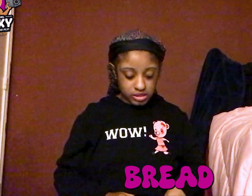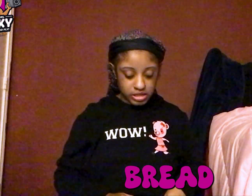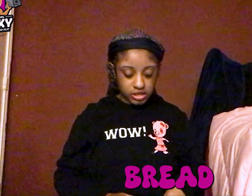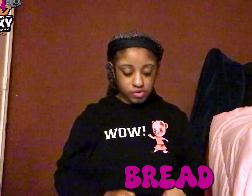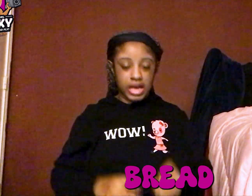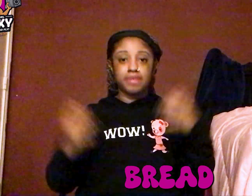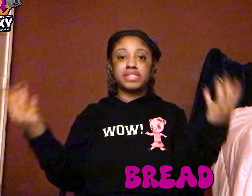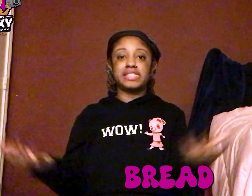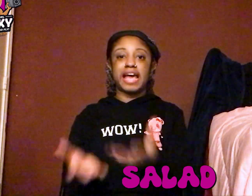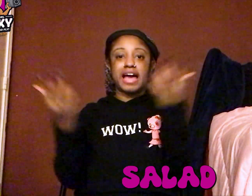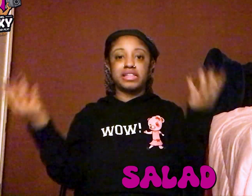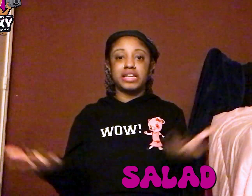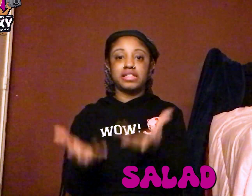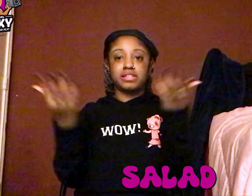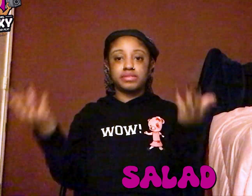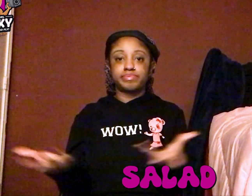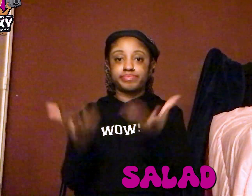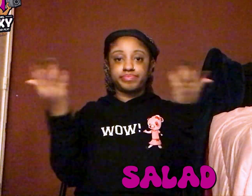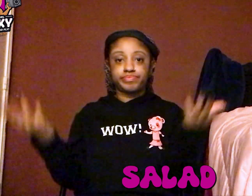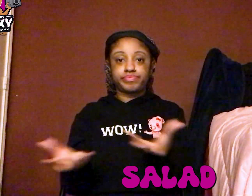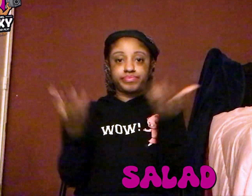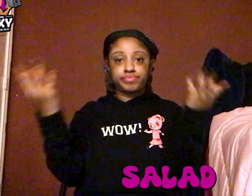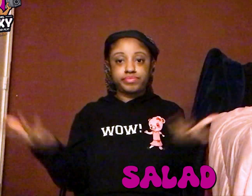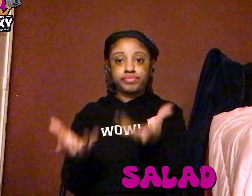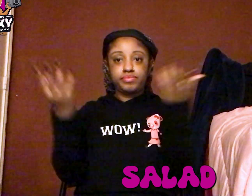Then you have salad.